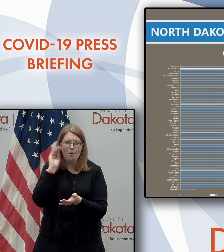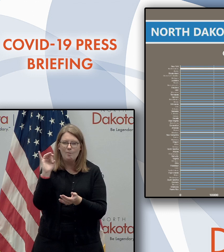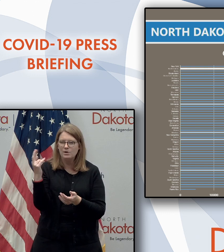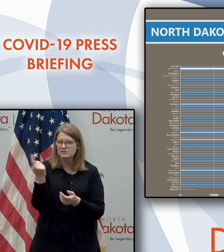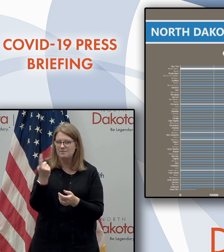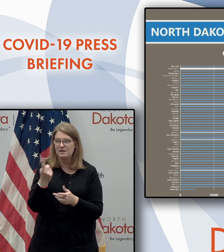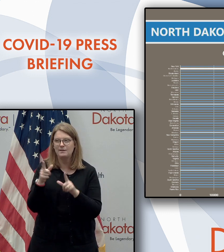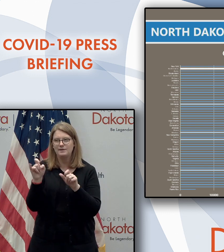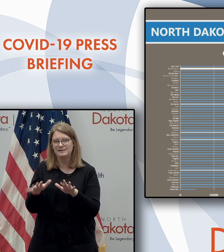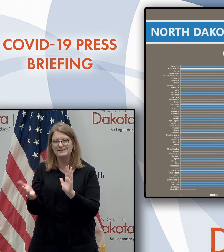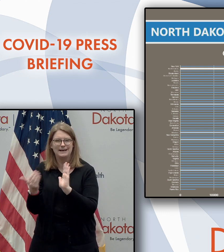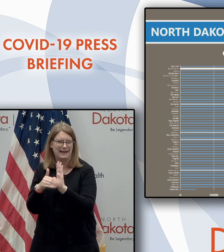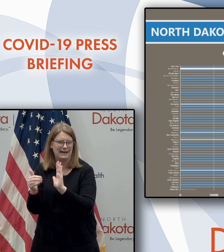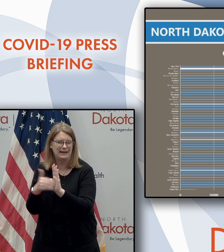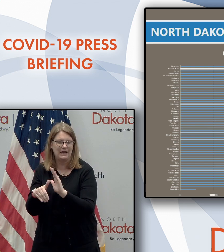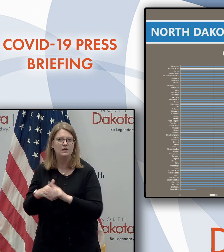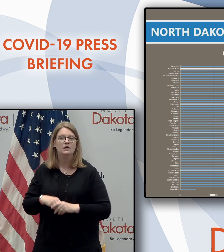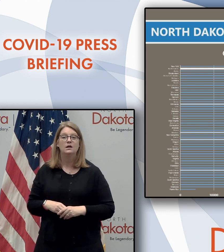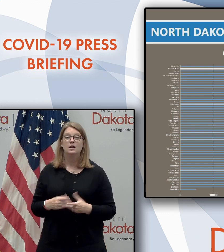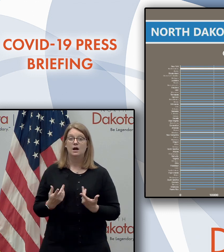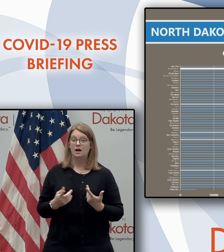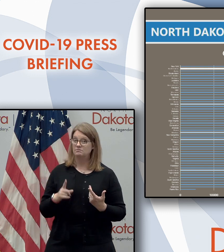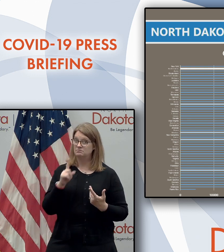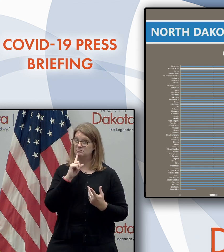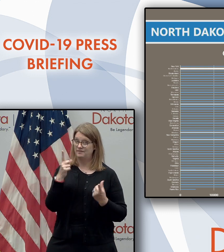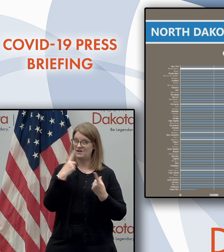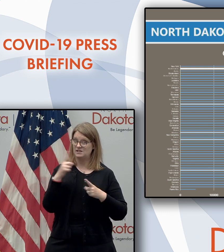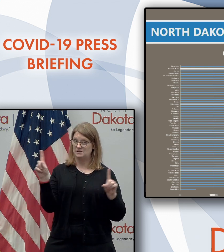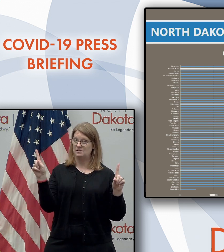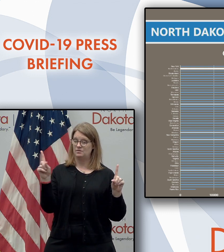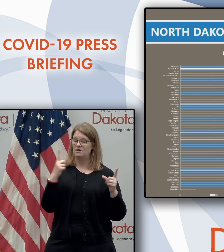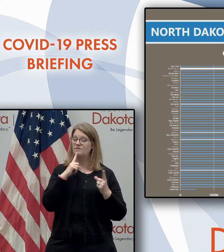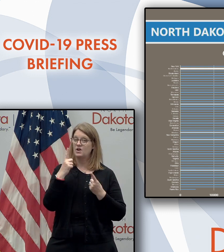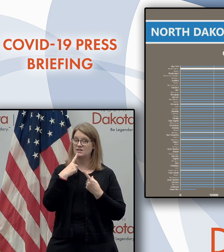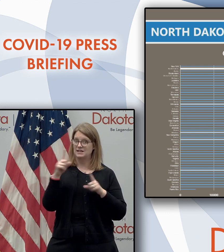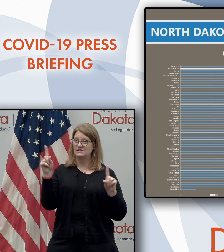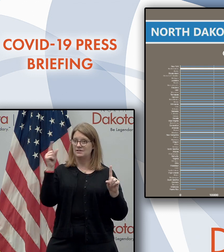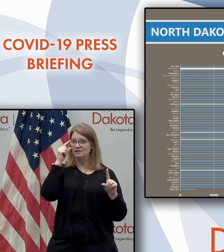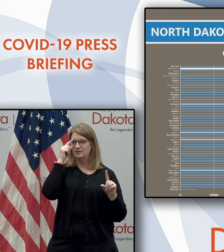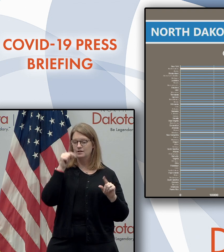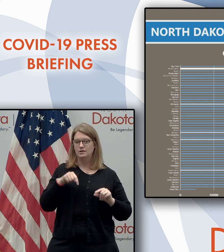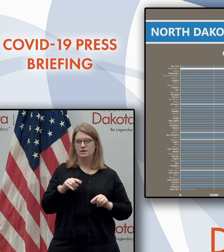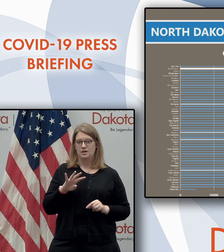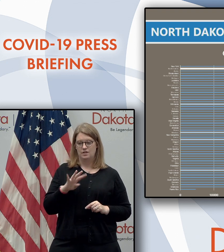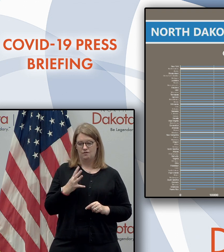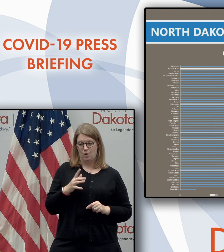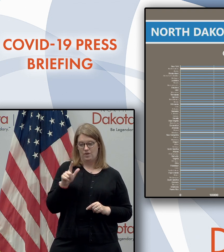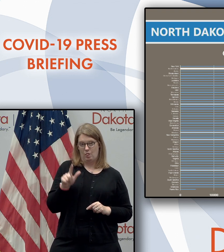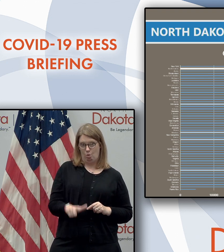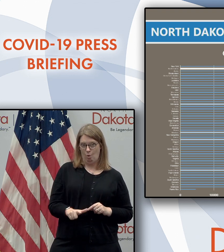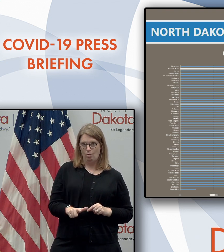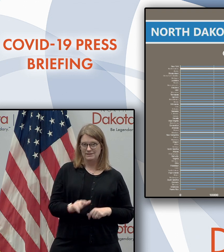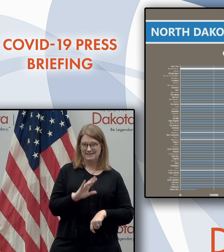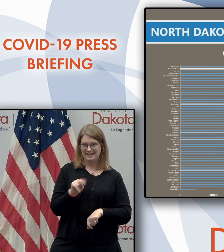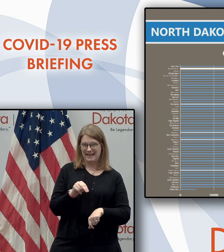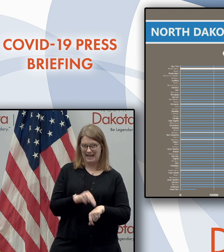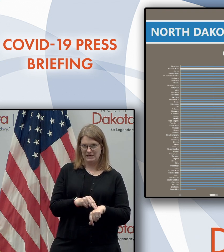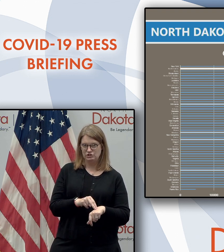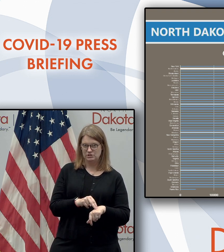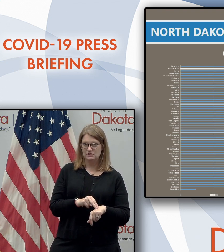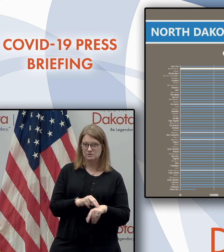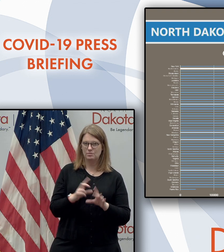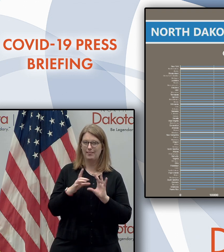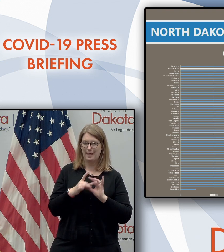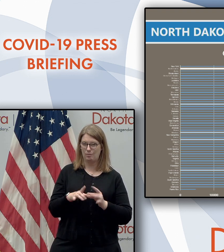protect the most vulnerable, and it's been very successful. And we are the 4th lowest in the nation in terms of the fatality